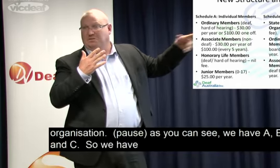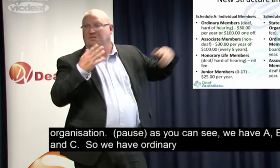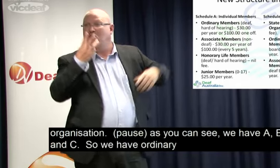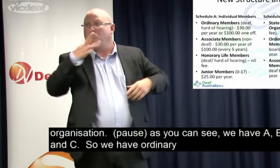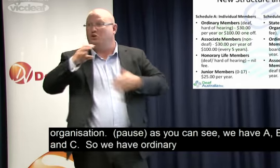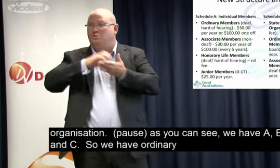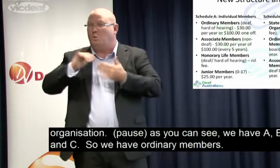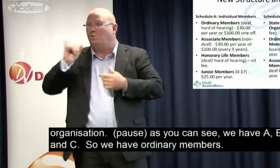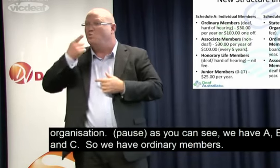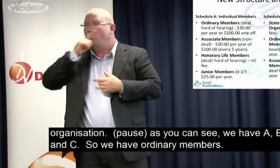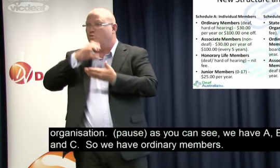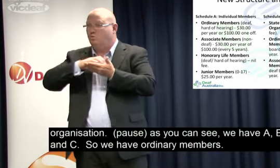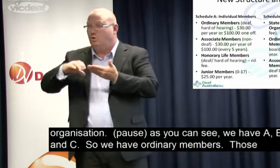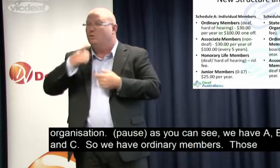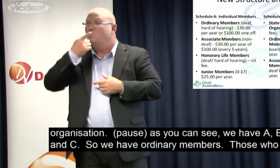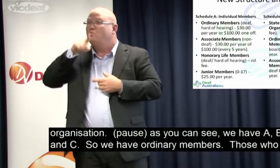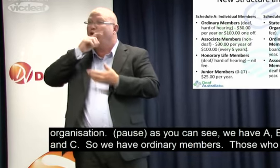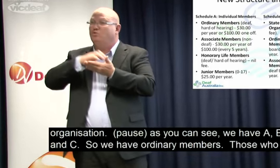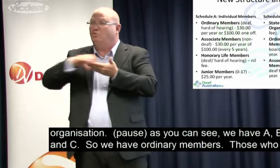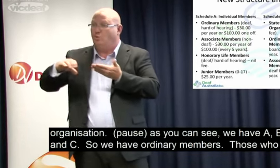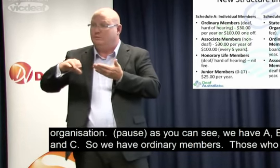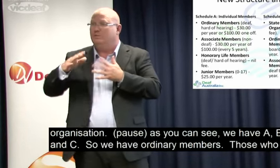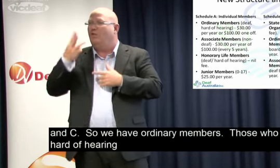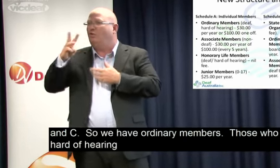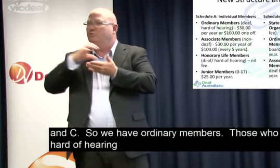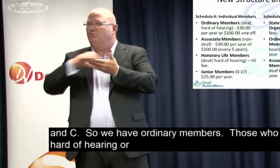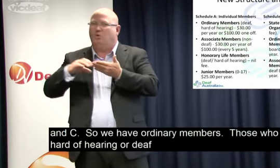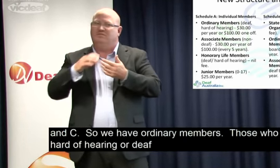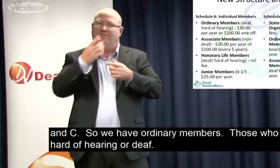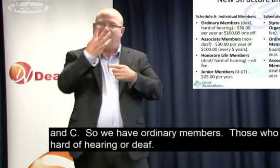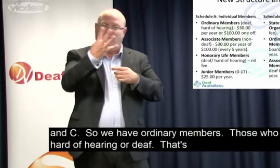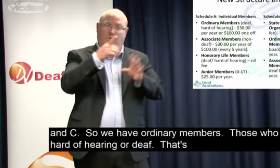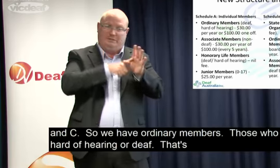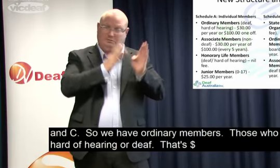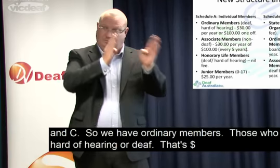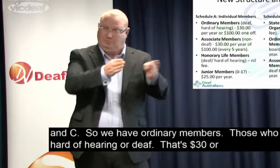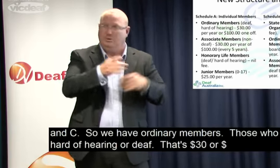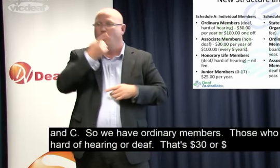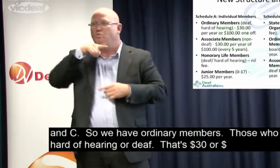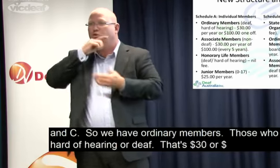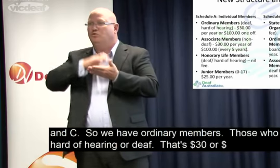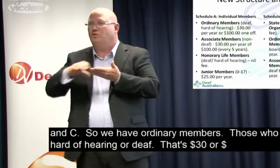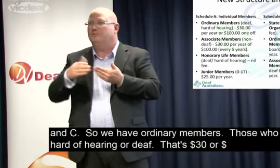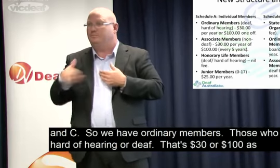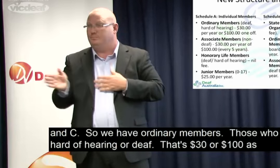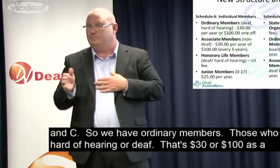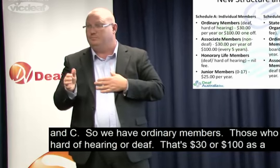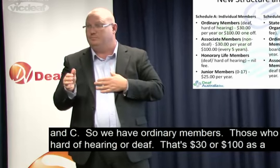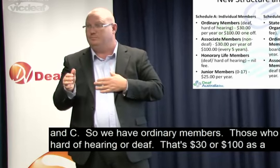deaf. That's $30 or $100 as a one-off. So the $30 fee would be for 4 years and the